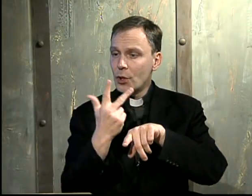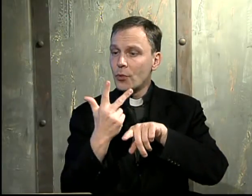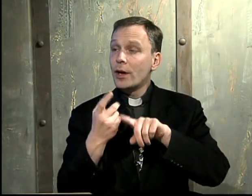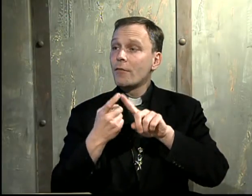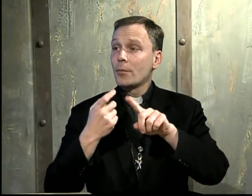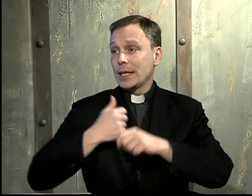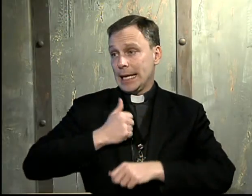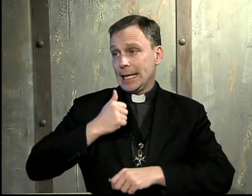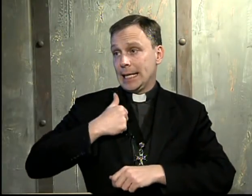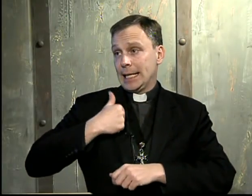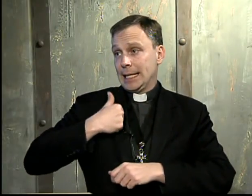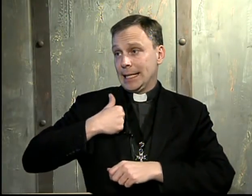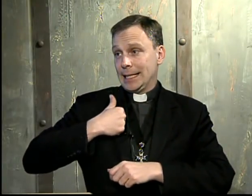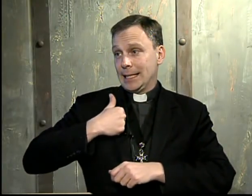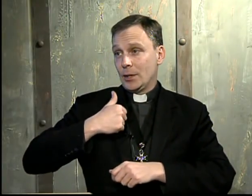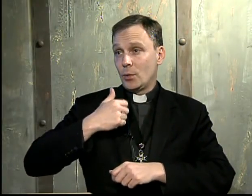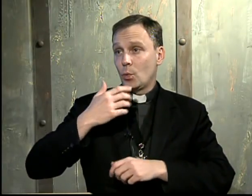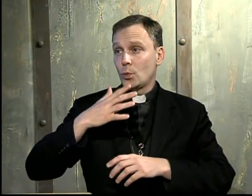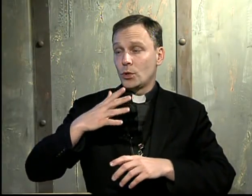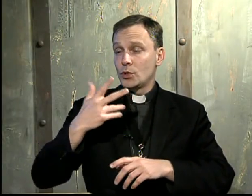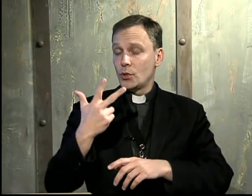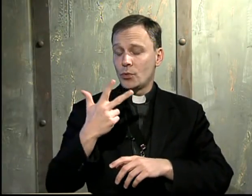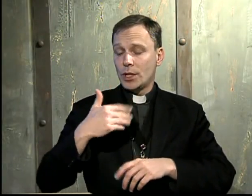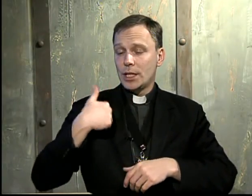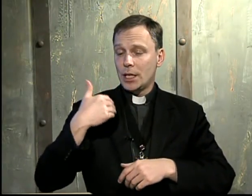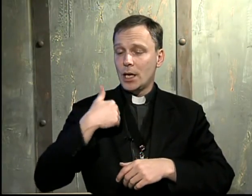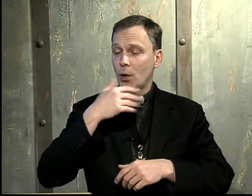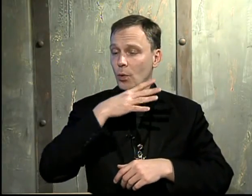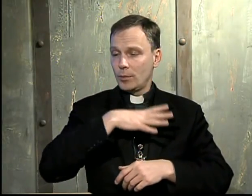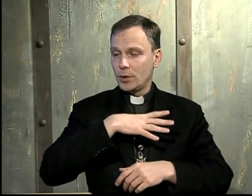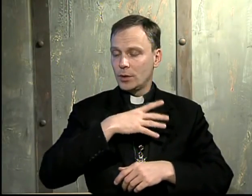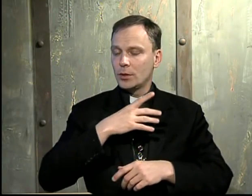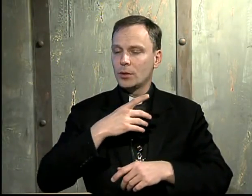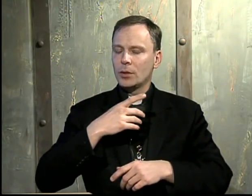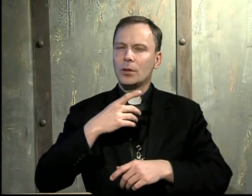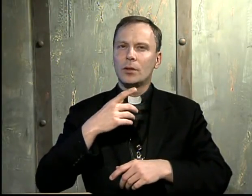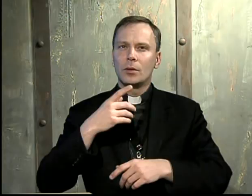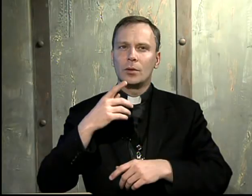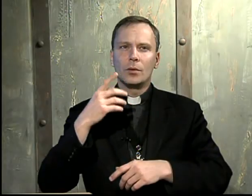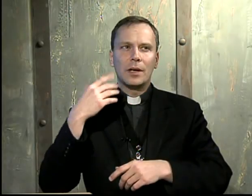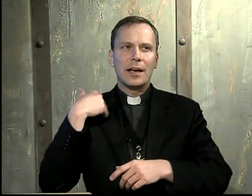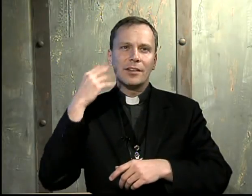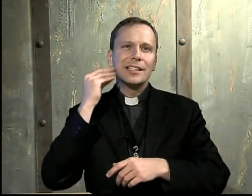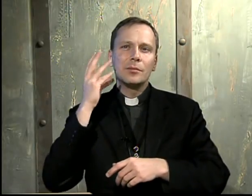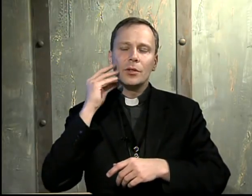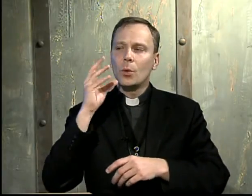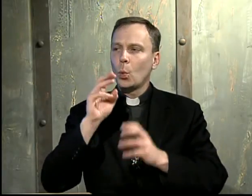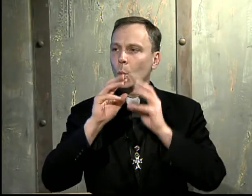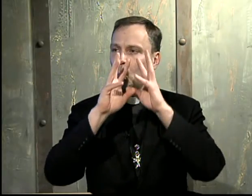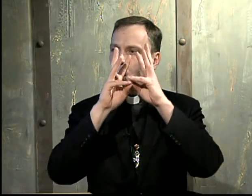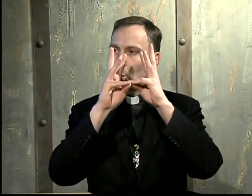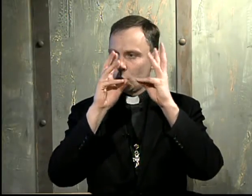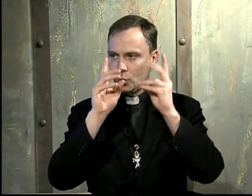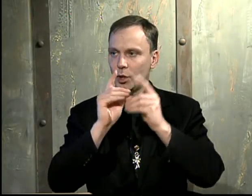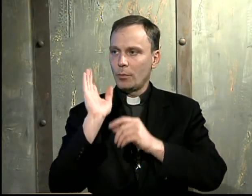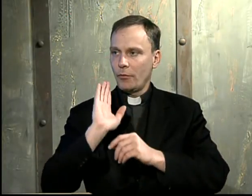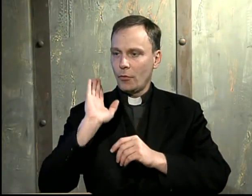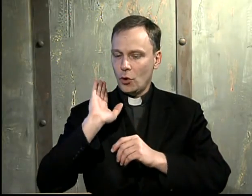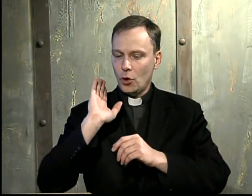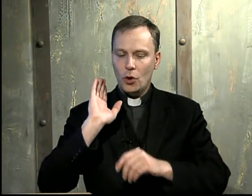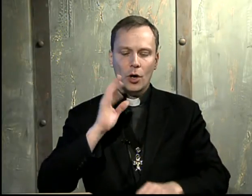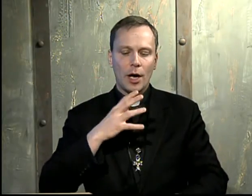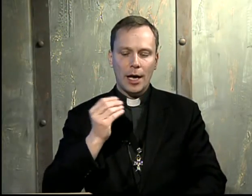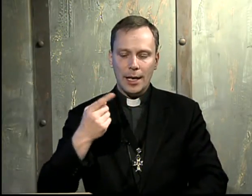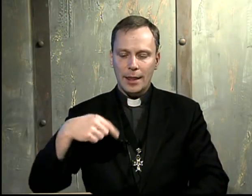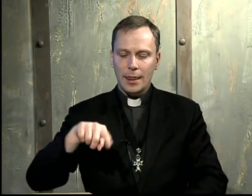leaders from various parishes. We have 3 women from Canada who are actually joining our group, 3 deaf women, and they have already been